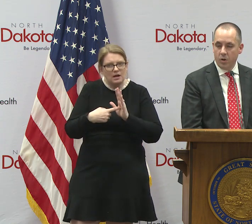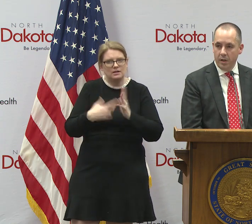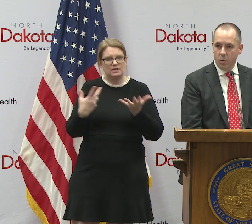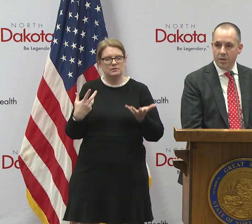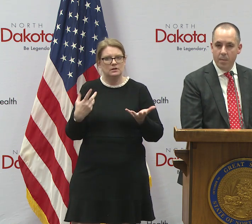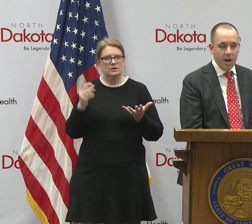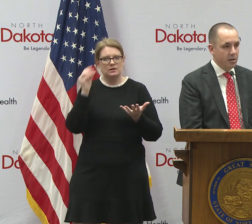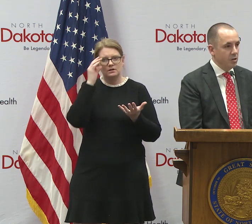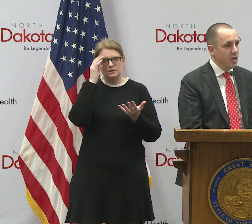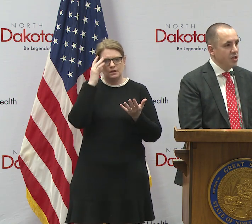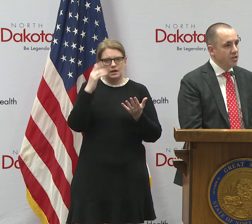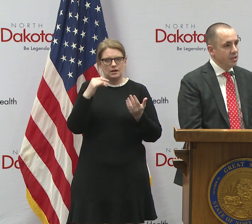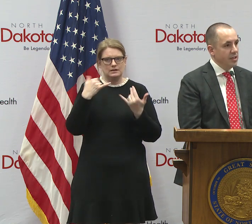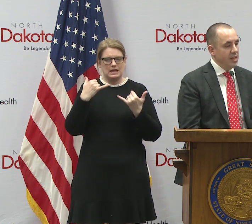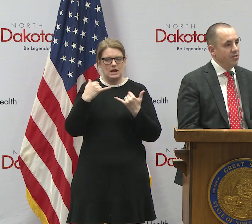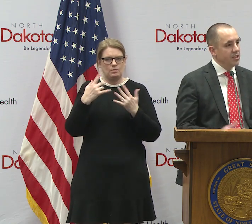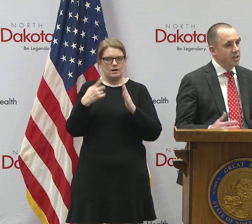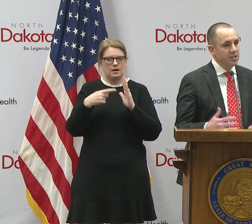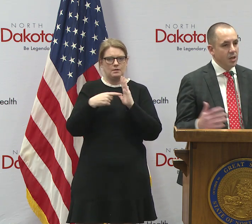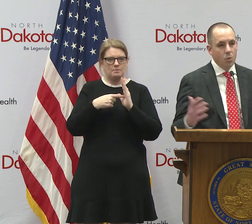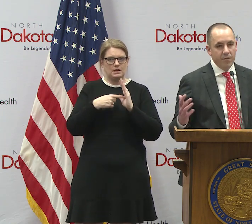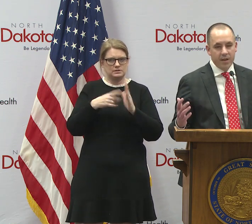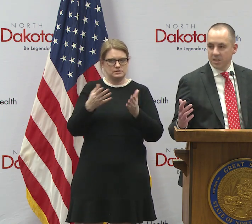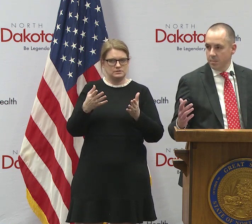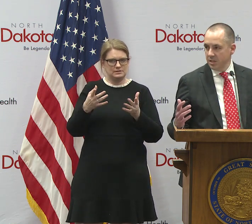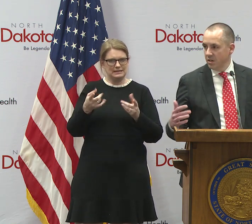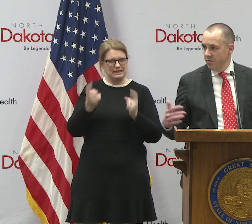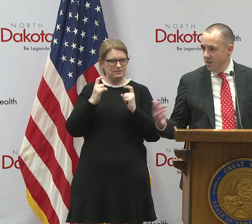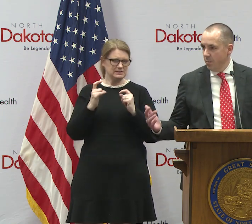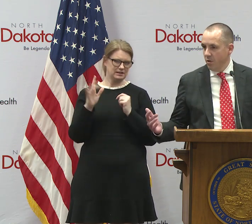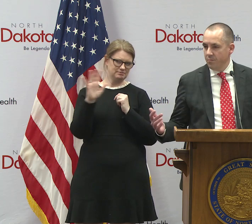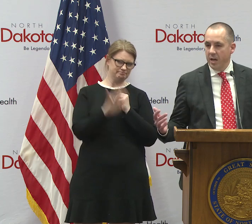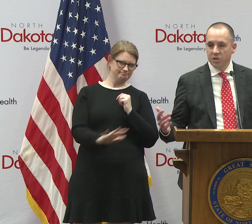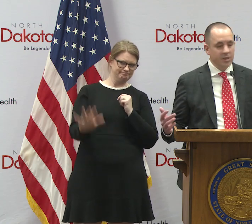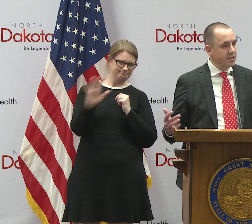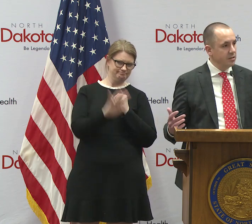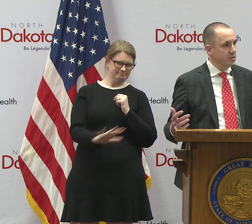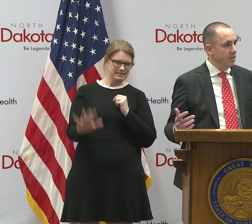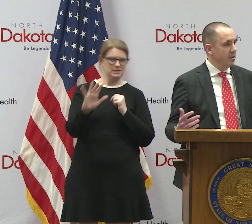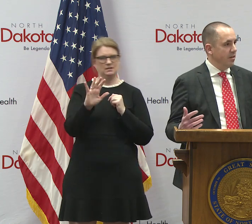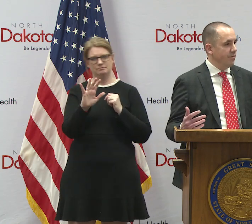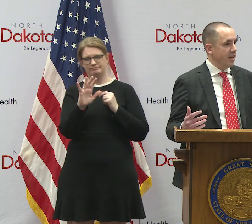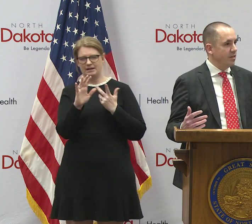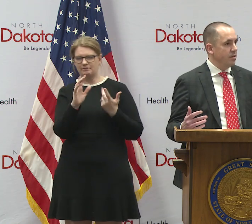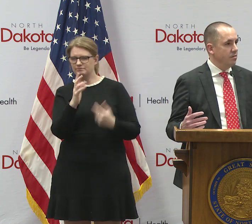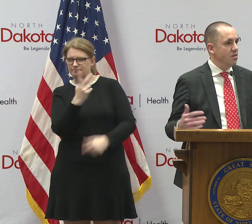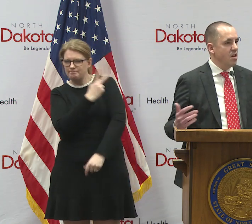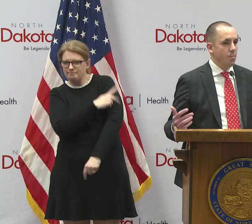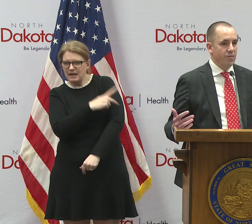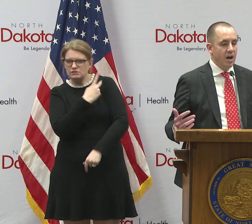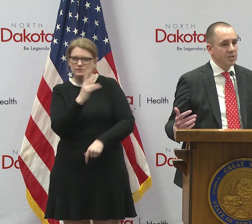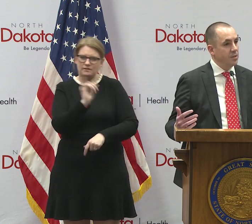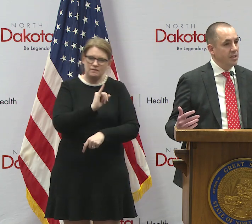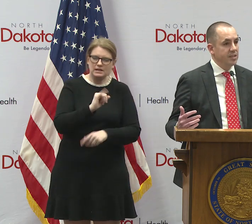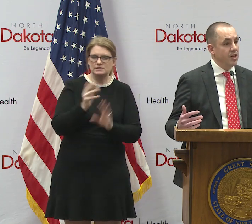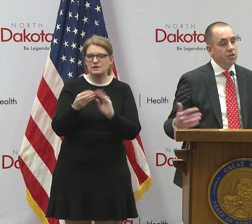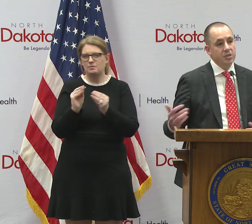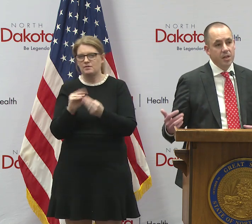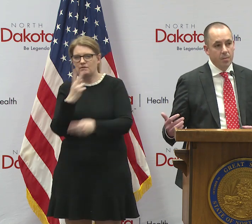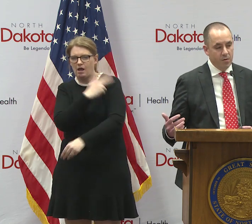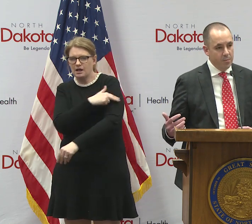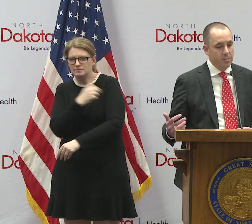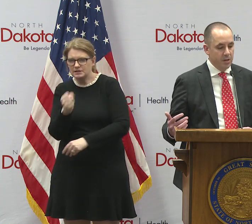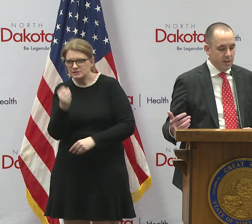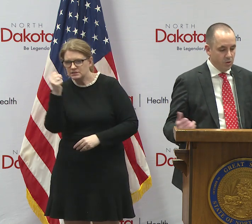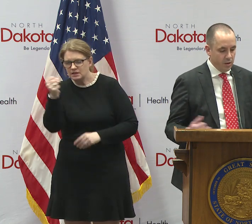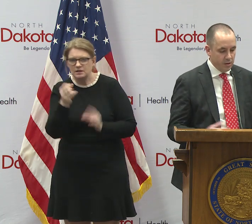think we're working with a model to give us some rough estimate of number of patients infected, number of hospitalizations,